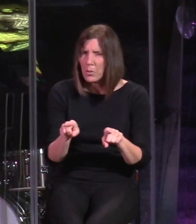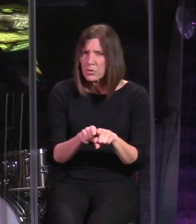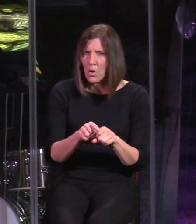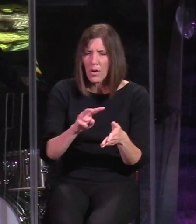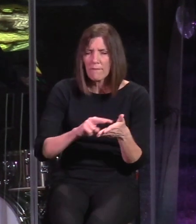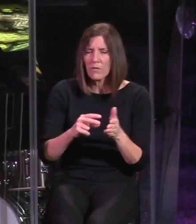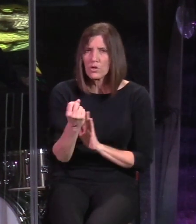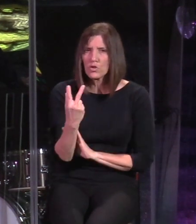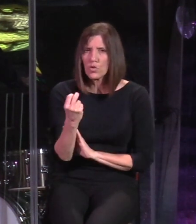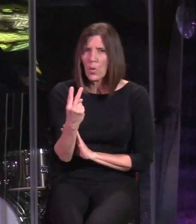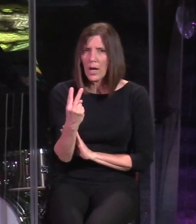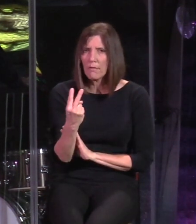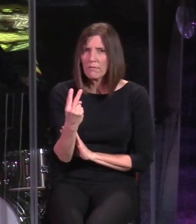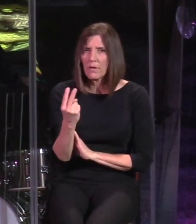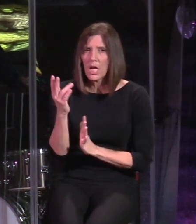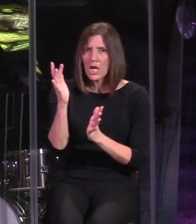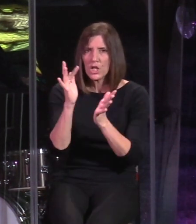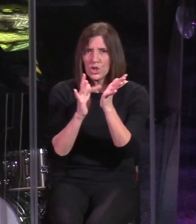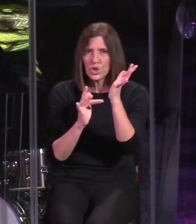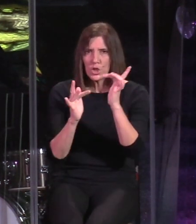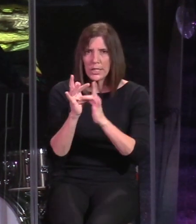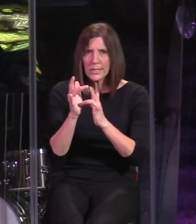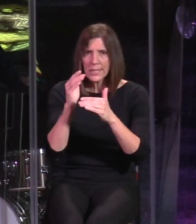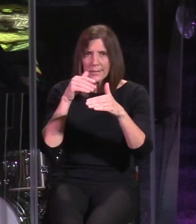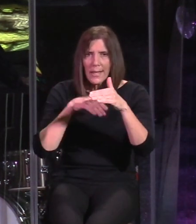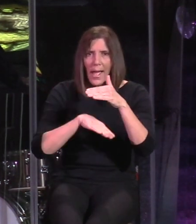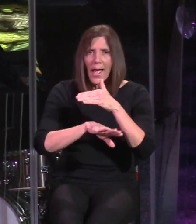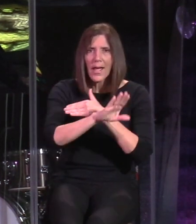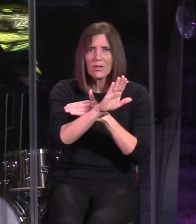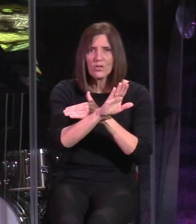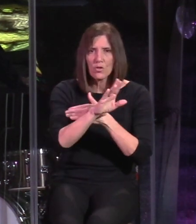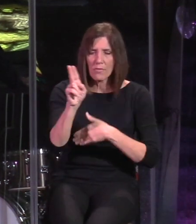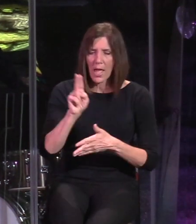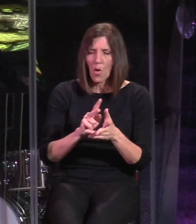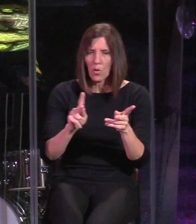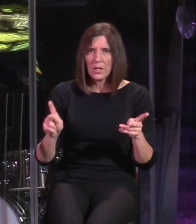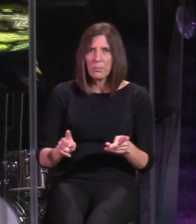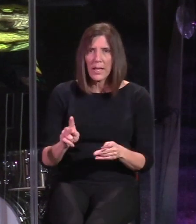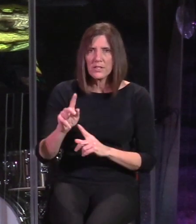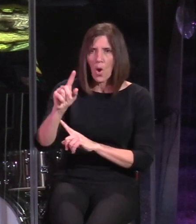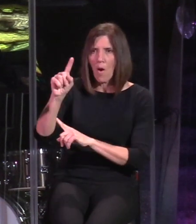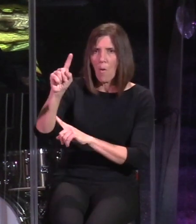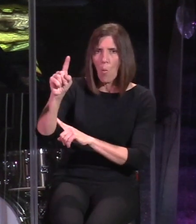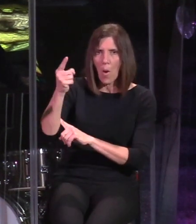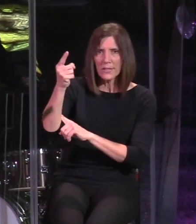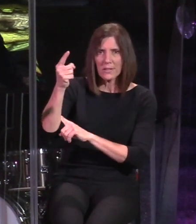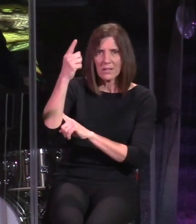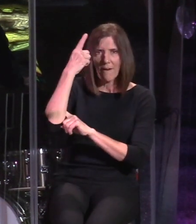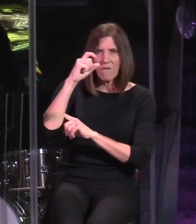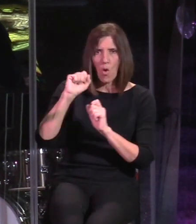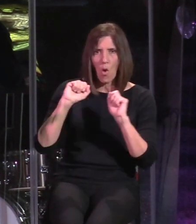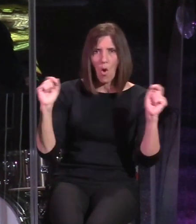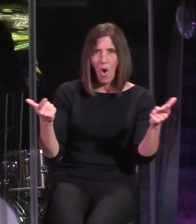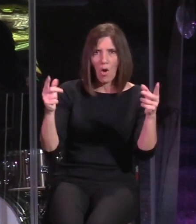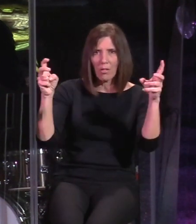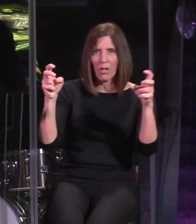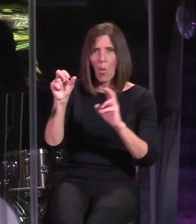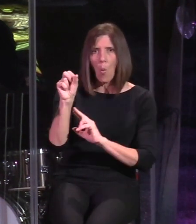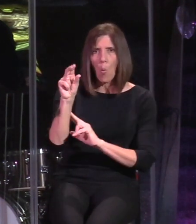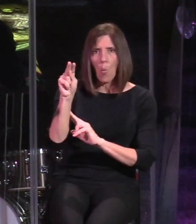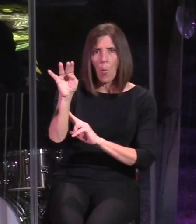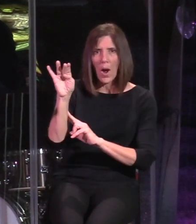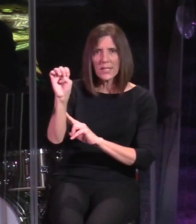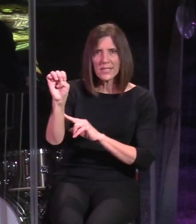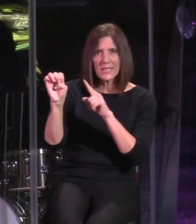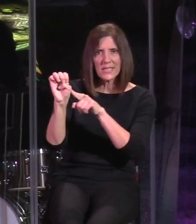He entered once for all. Or even the conclusion of that in verse 12,